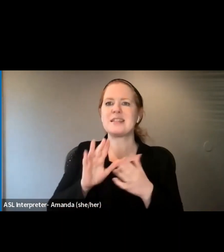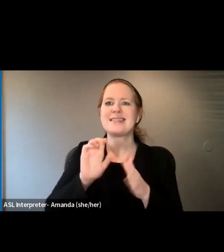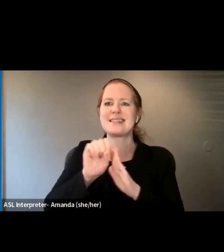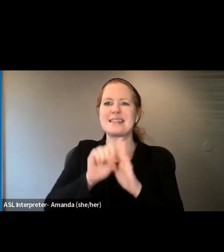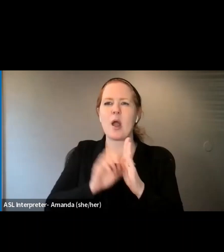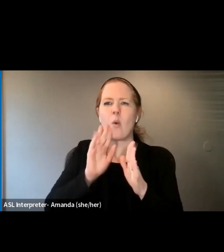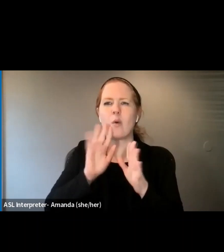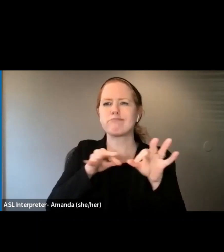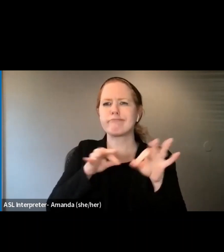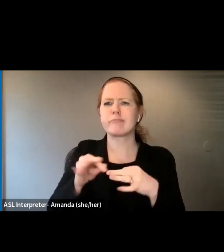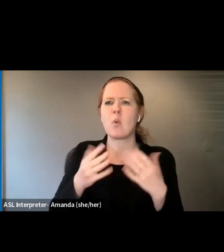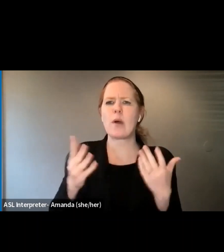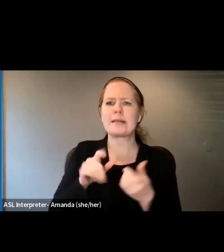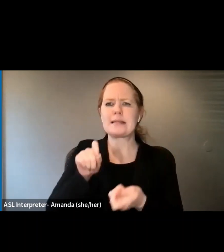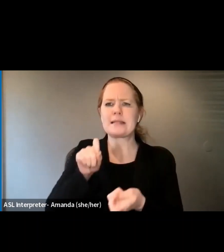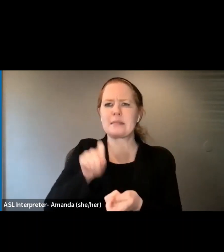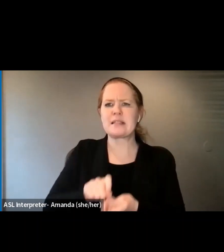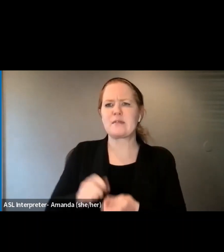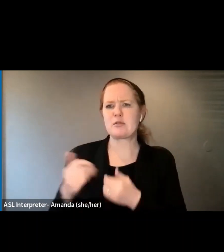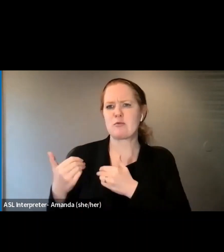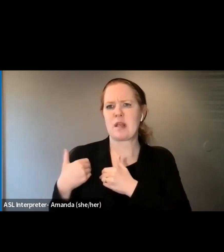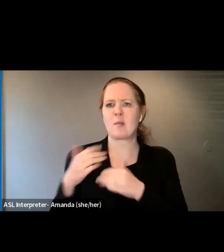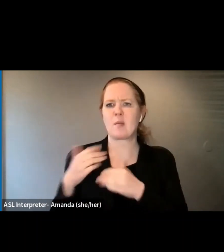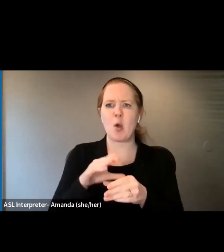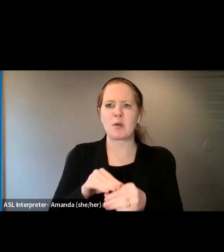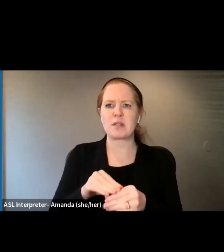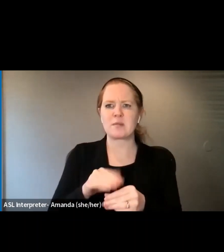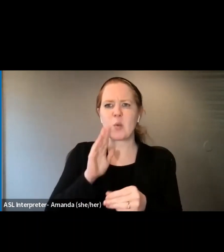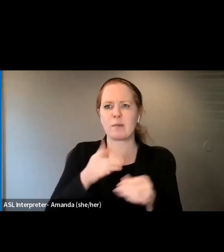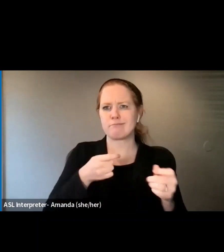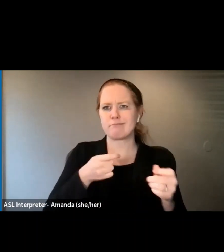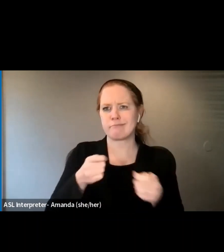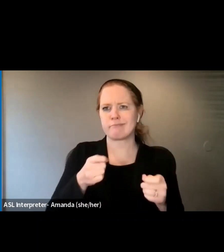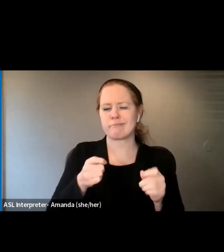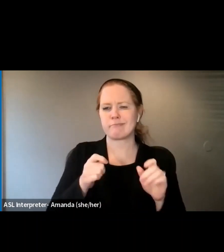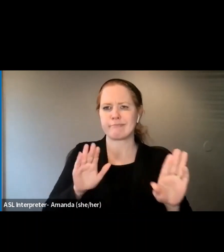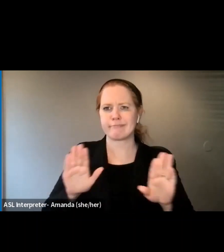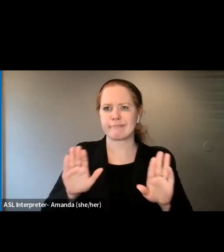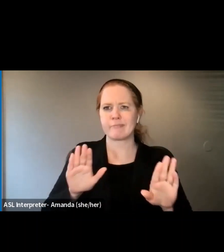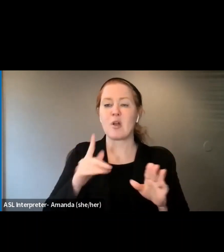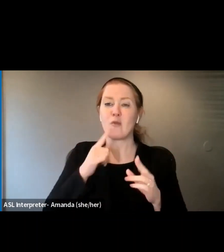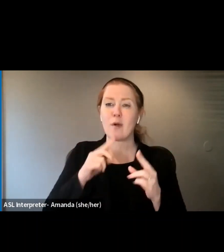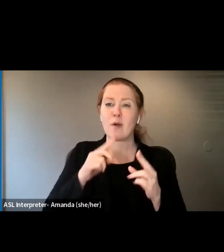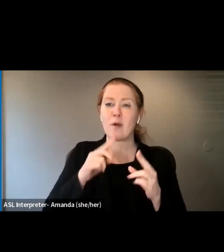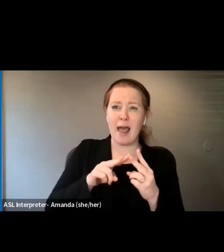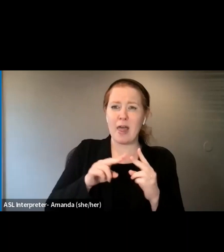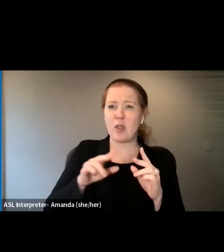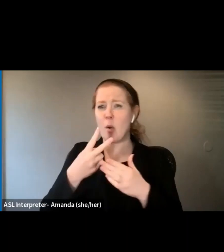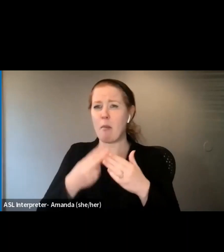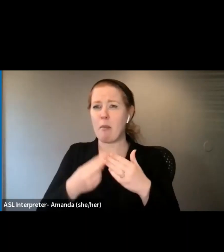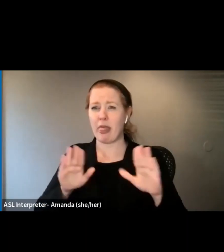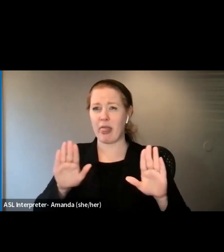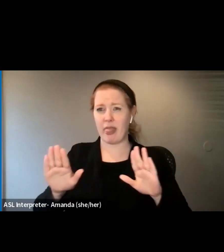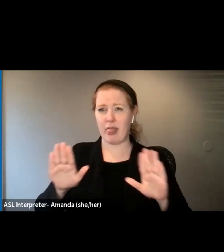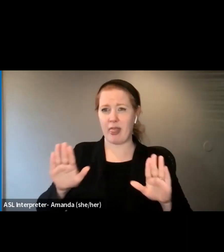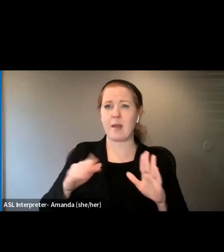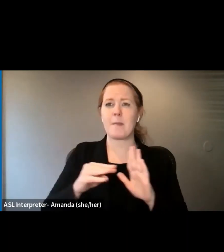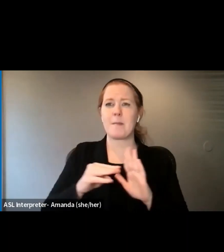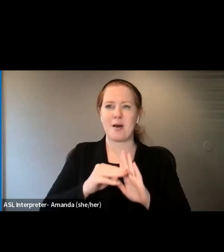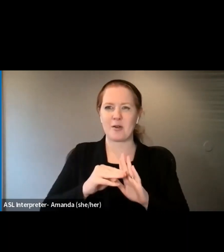specific responsibilities the participants are going to manage in either or both of these models.